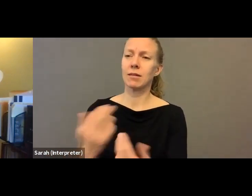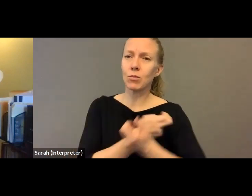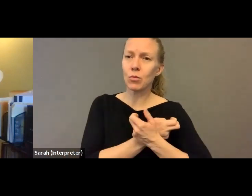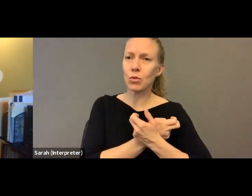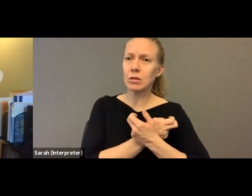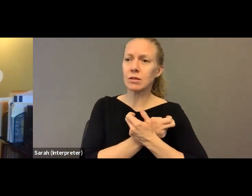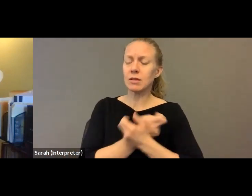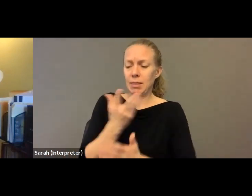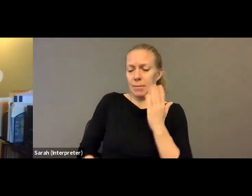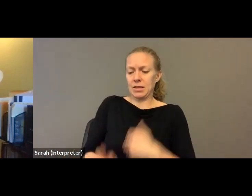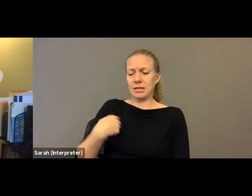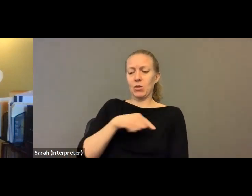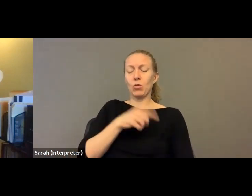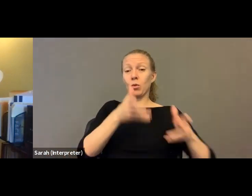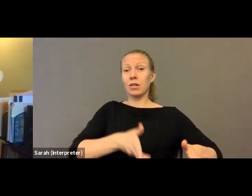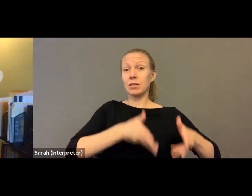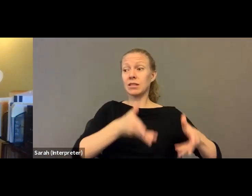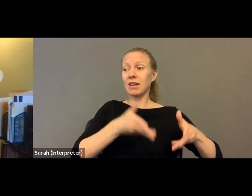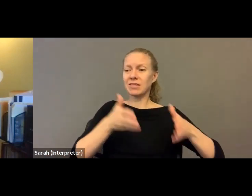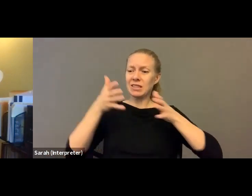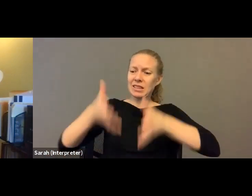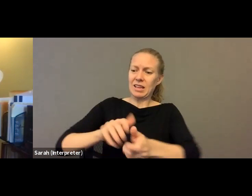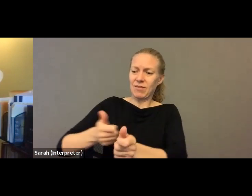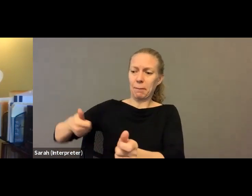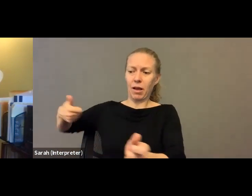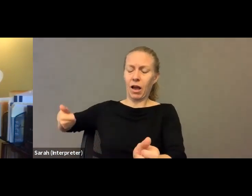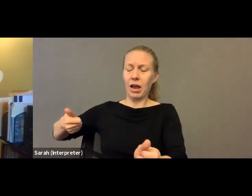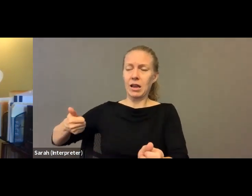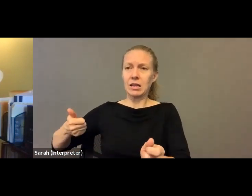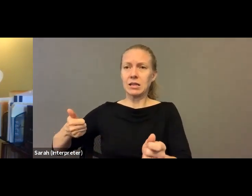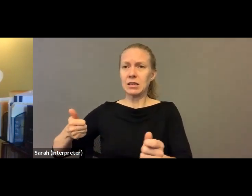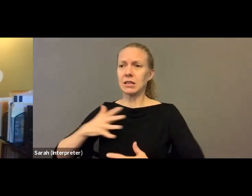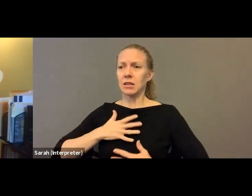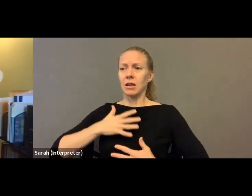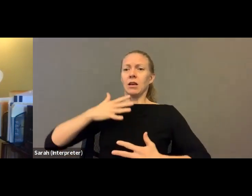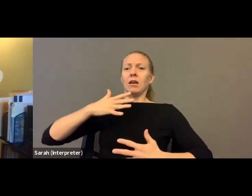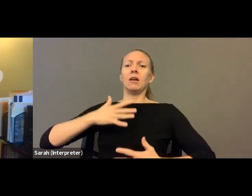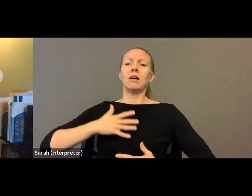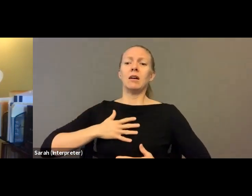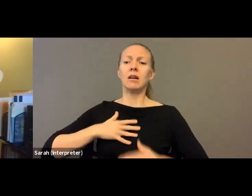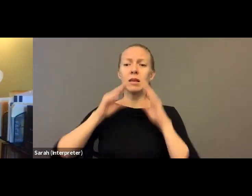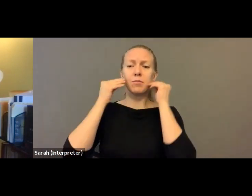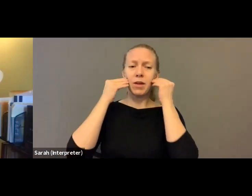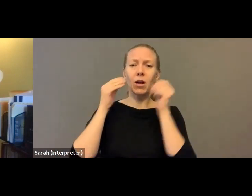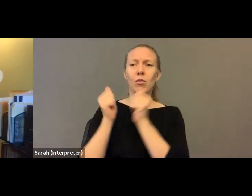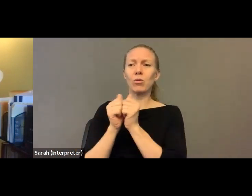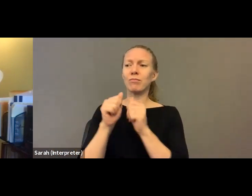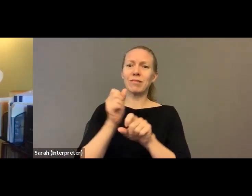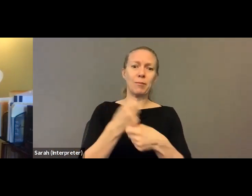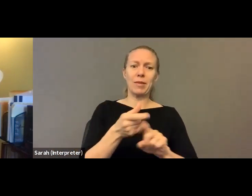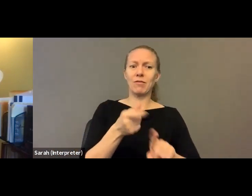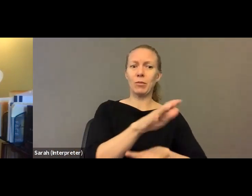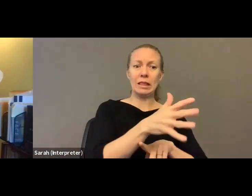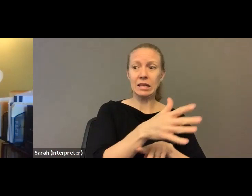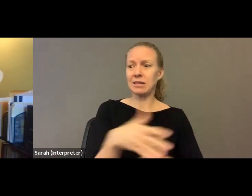left, leaving behind this heaving mouth with the leaves made of dogs on the other side. I